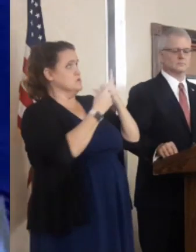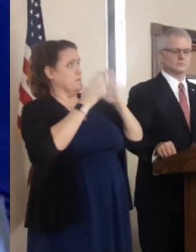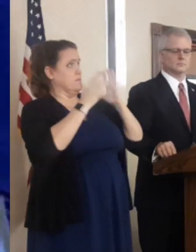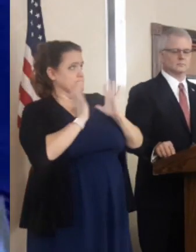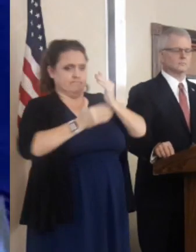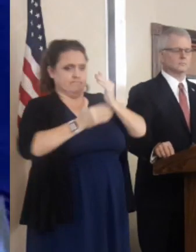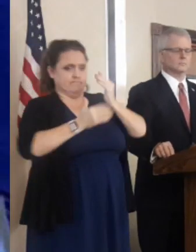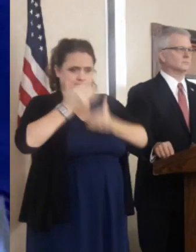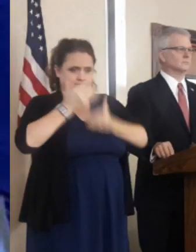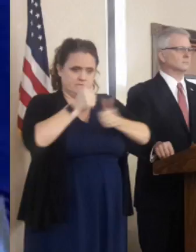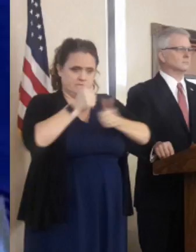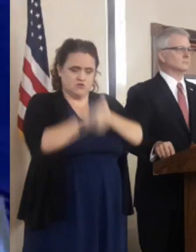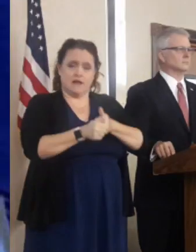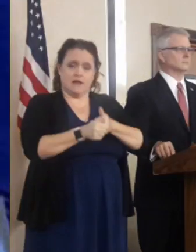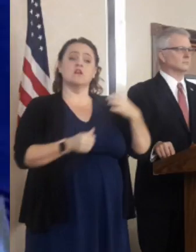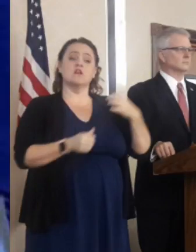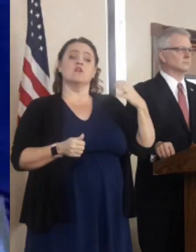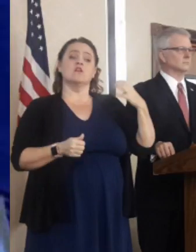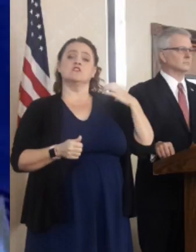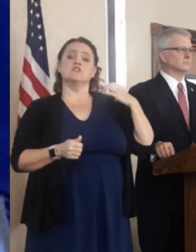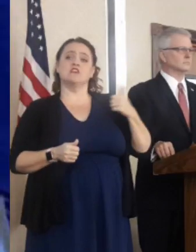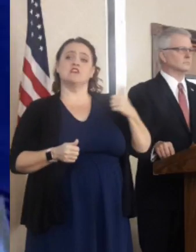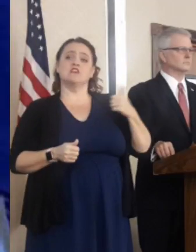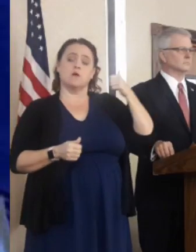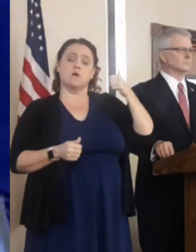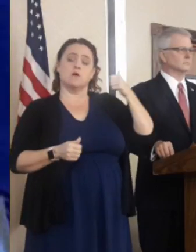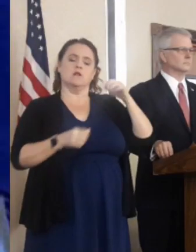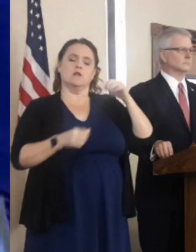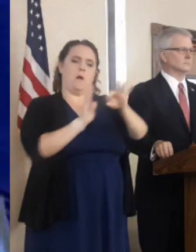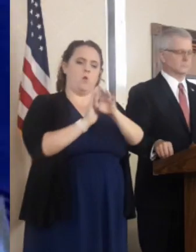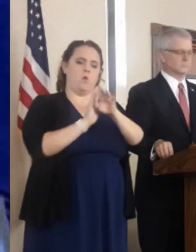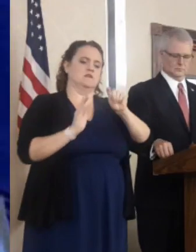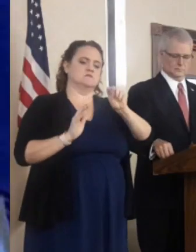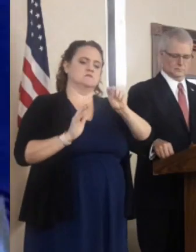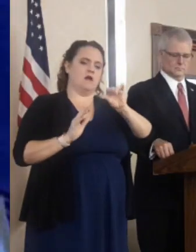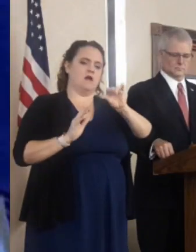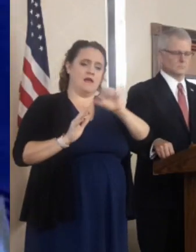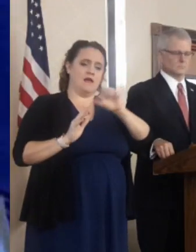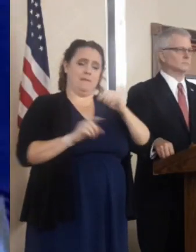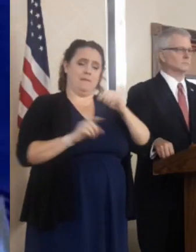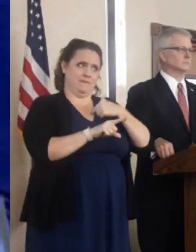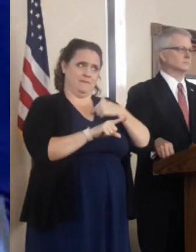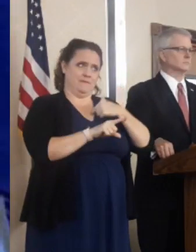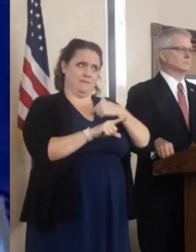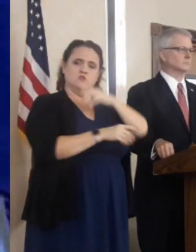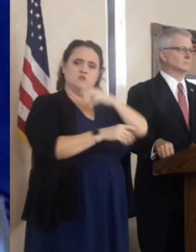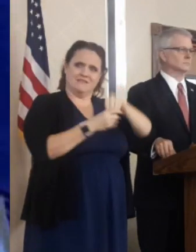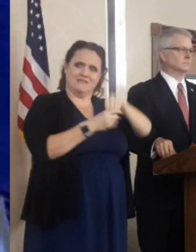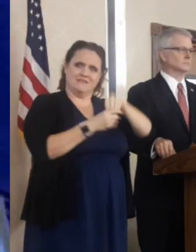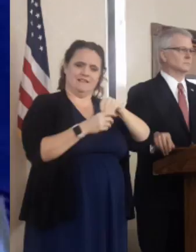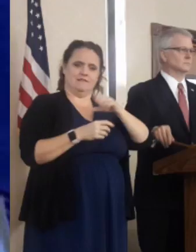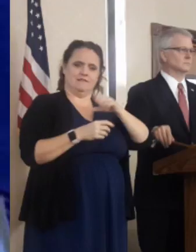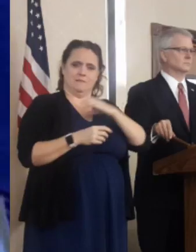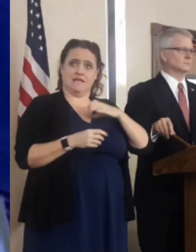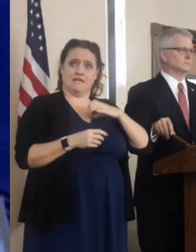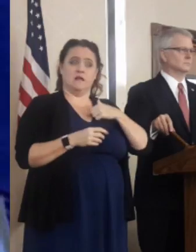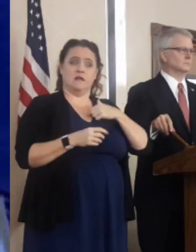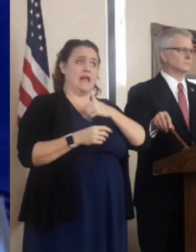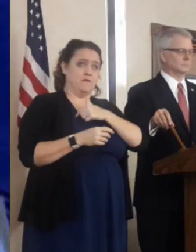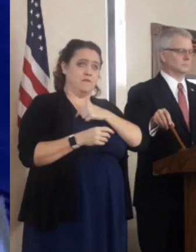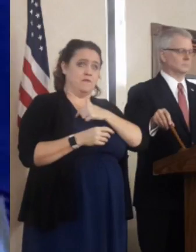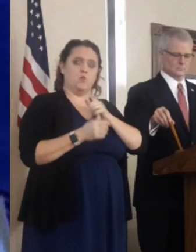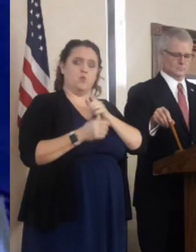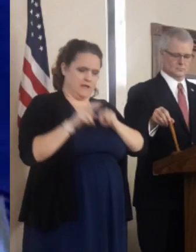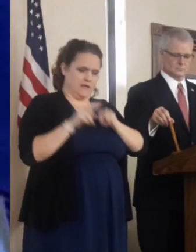Chairman Meckler then appointed Tanya and me to be on the committee. And then we passed bylaws. And those bylaws meant